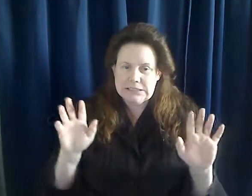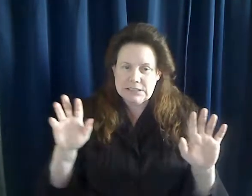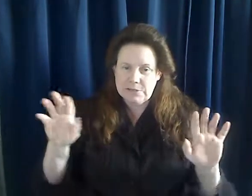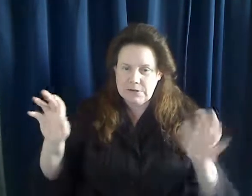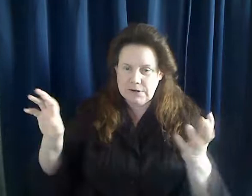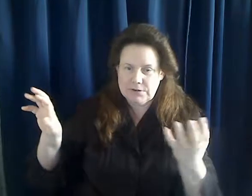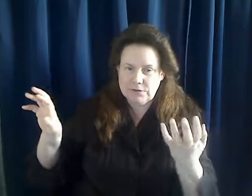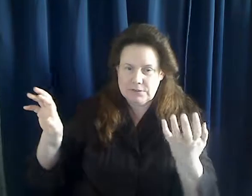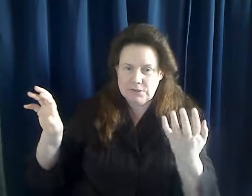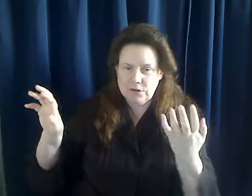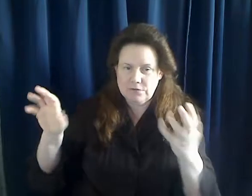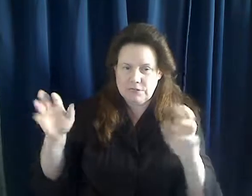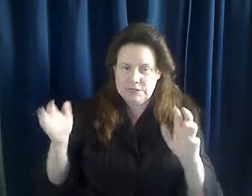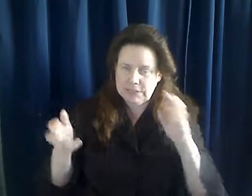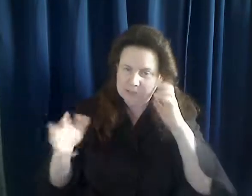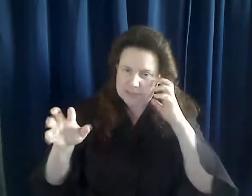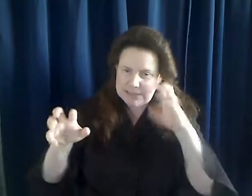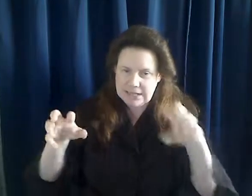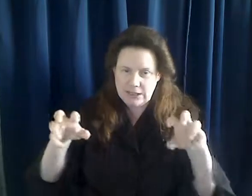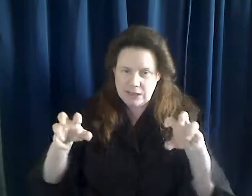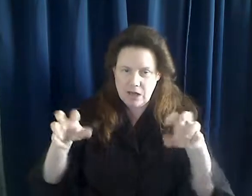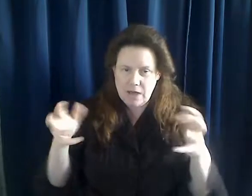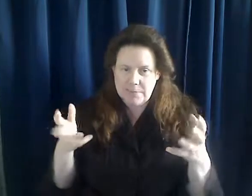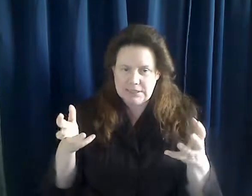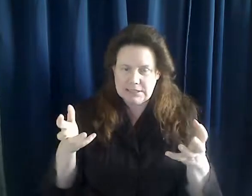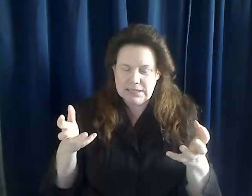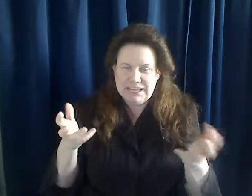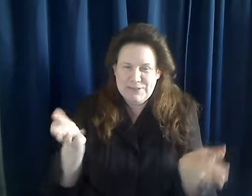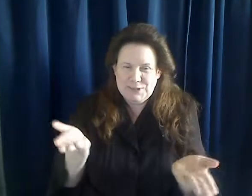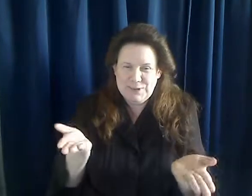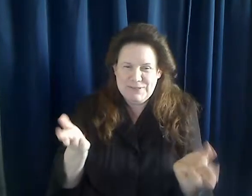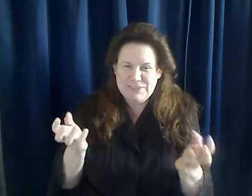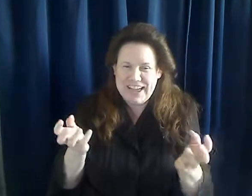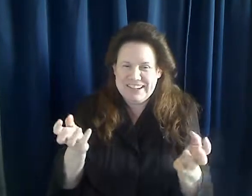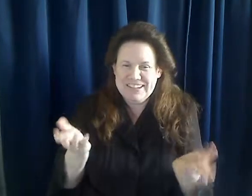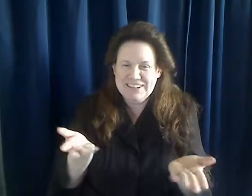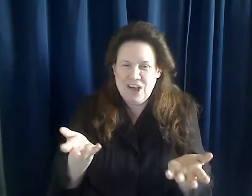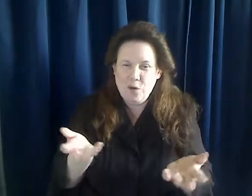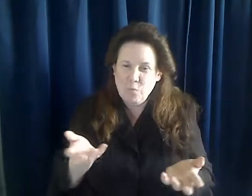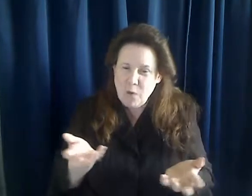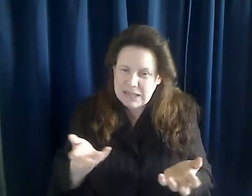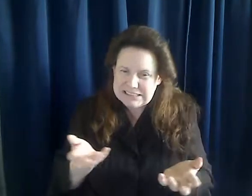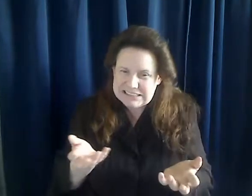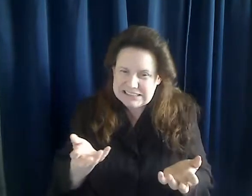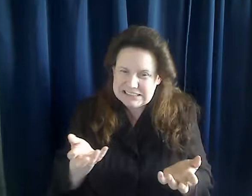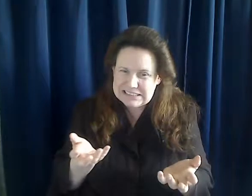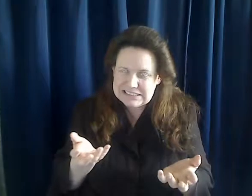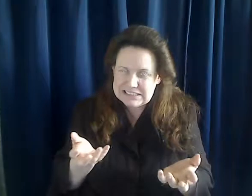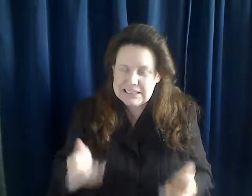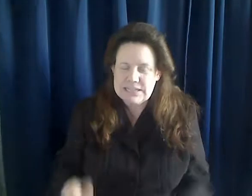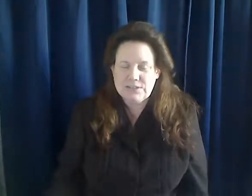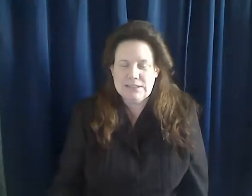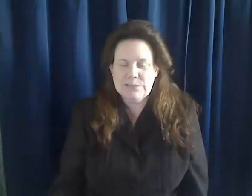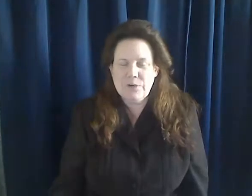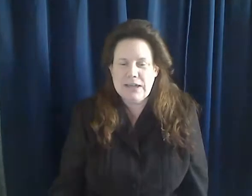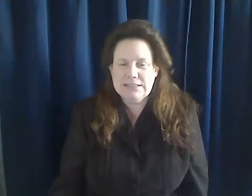So my fingers are just curved just a little bit. It's not a claw, but it's between flat and a claw. So let's